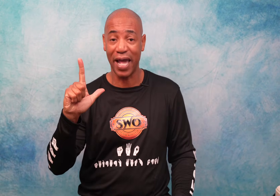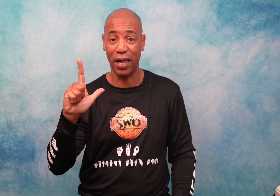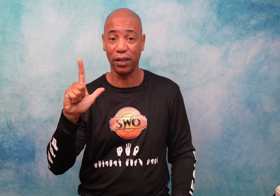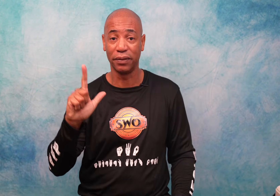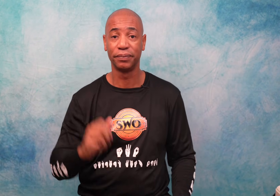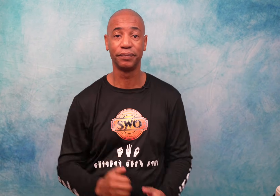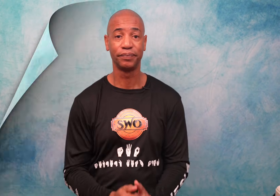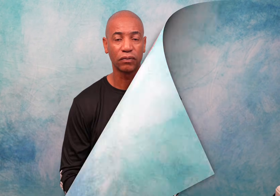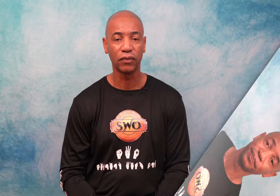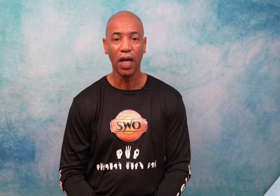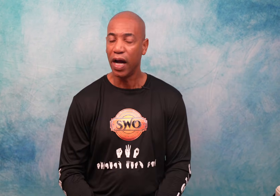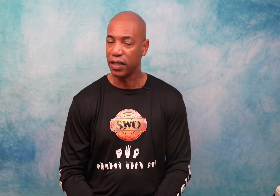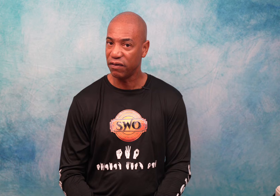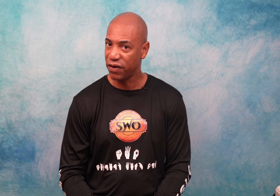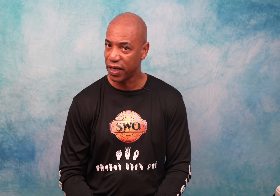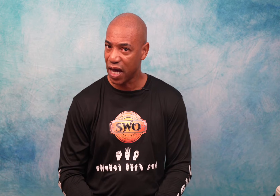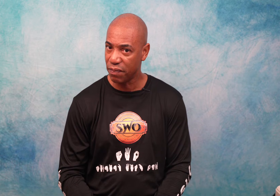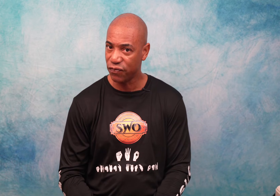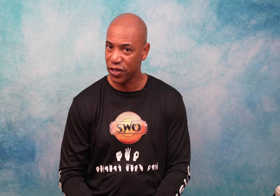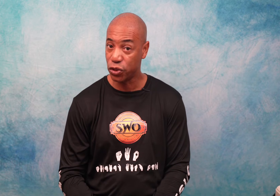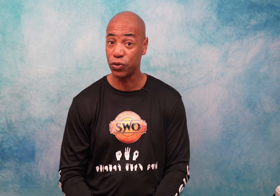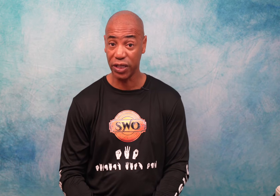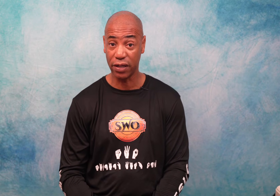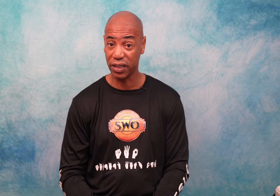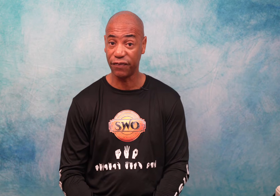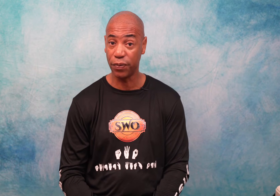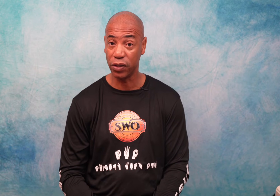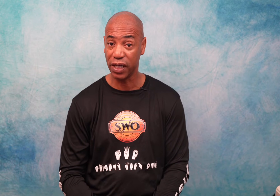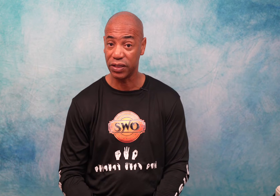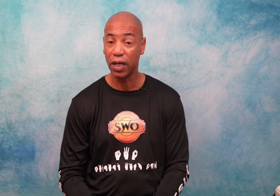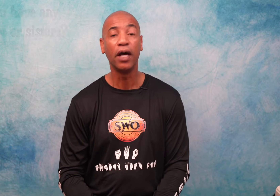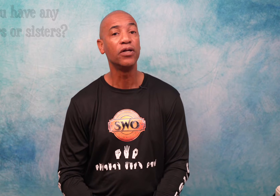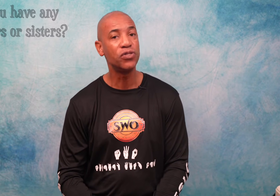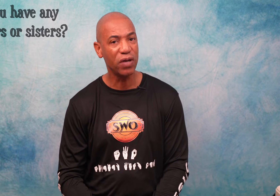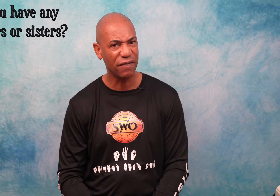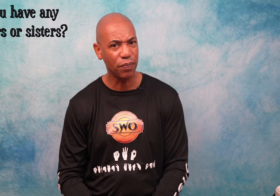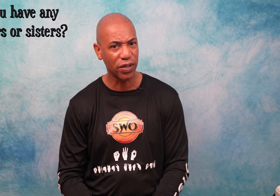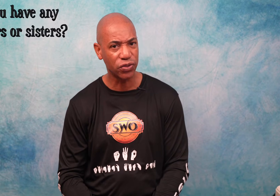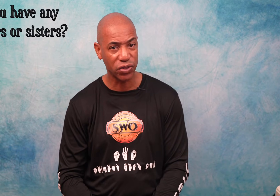ASL. Another very common phrase you'll see on the deaf community is, do you have any brothers or